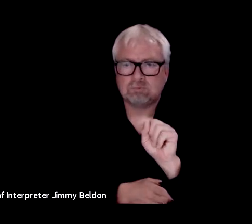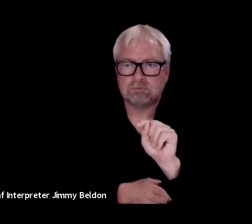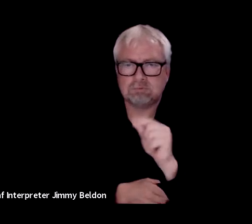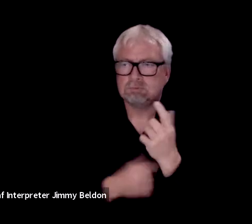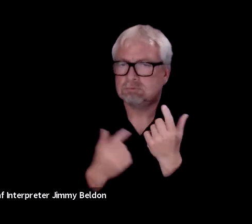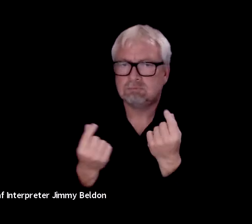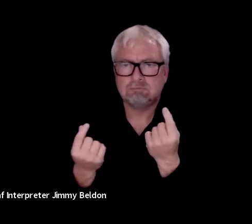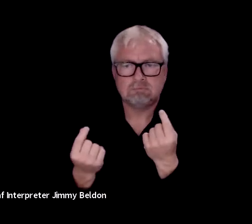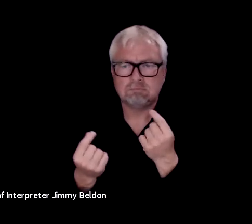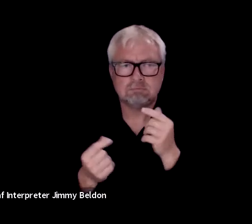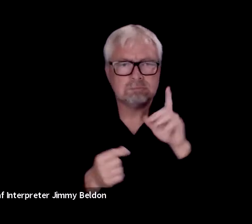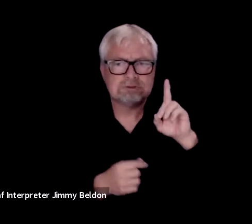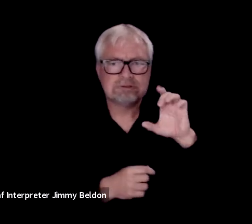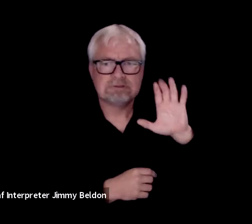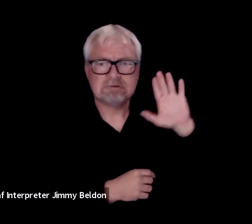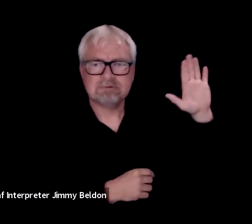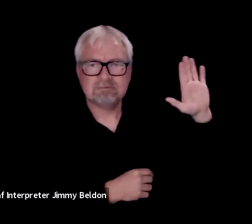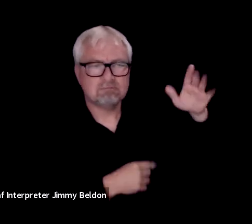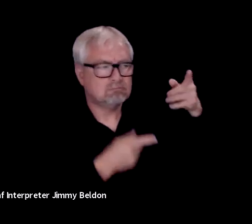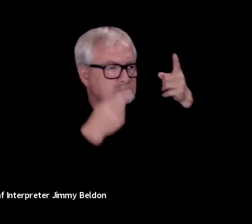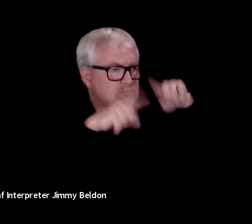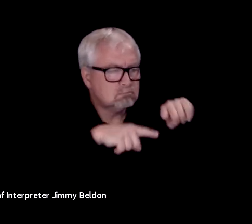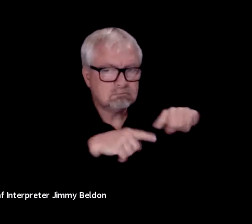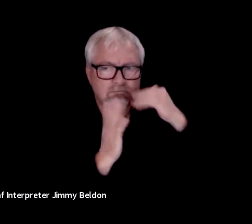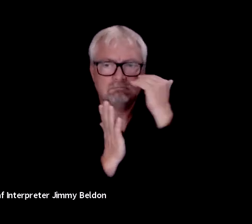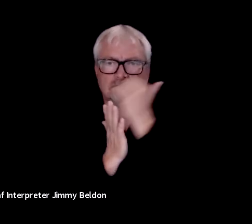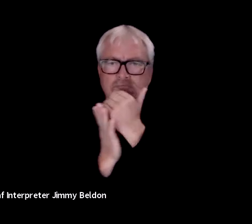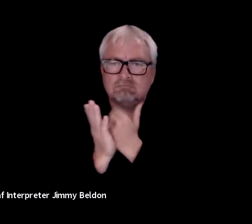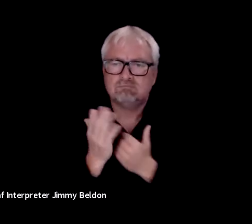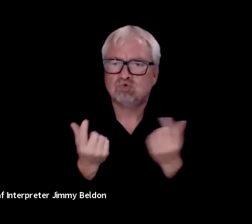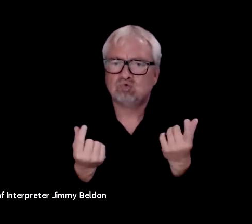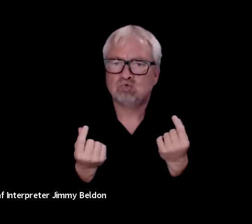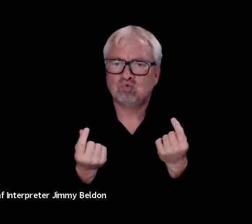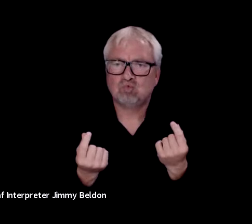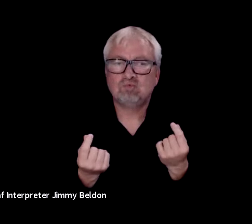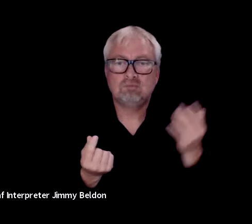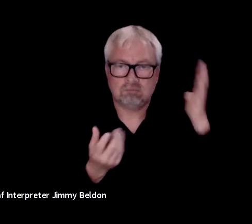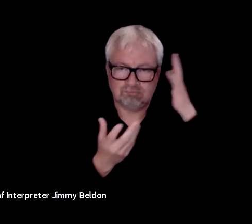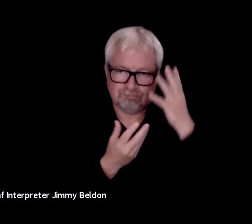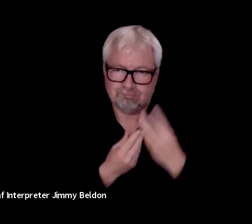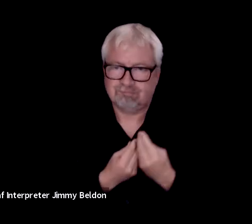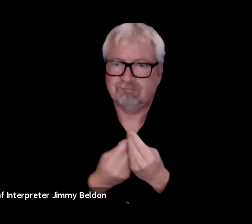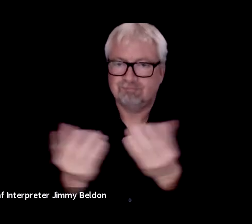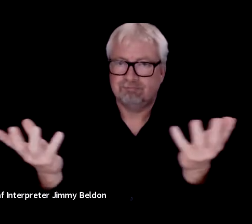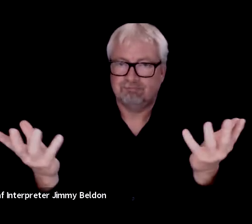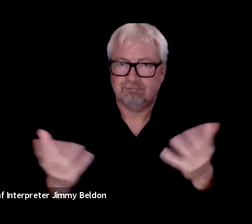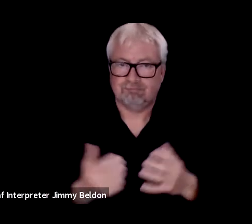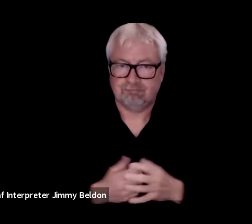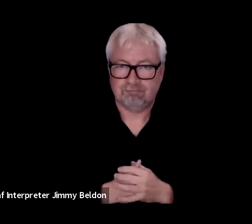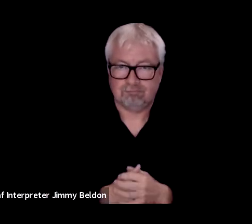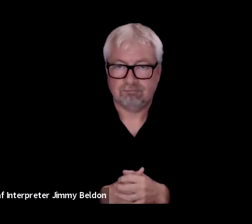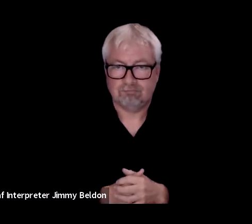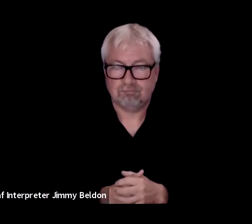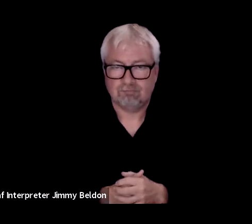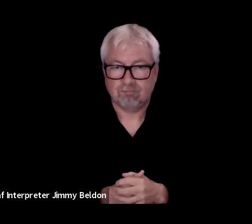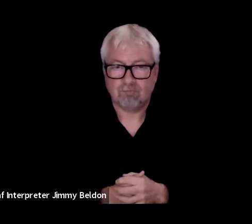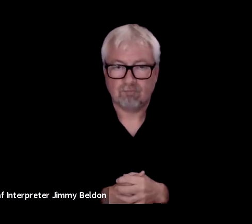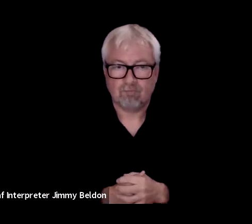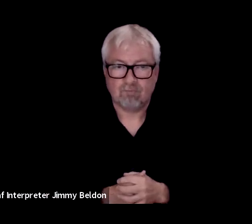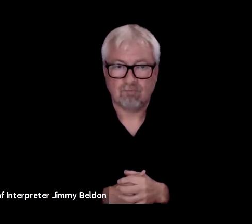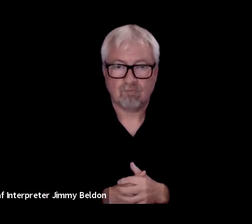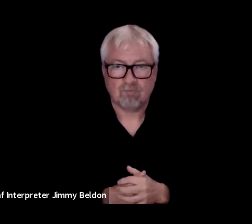week. And so we will learn more very shortly